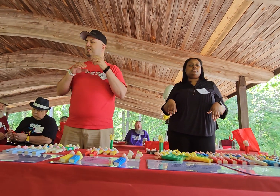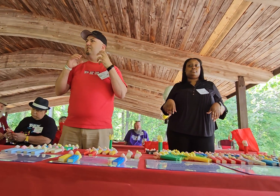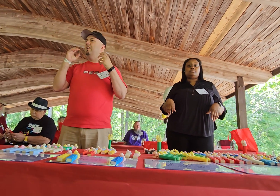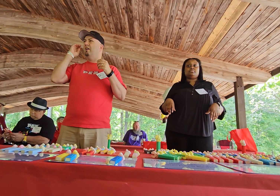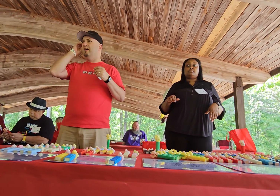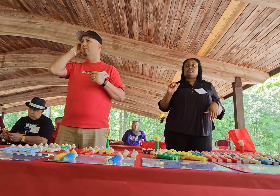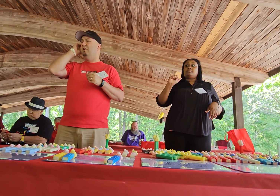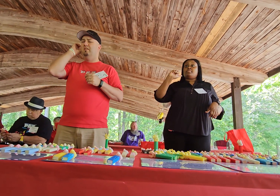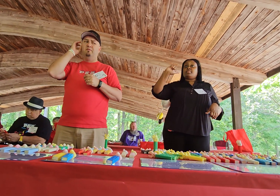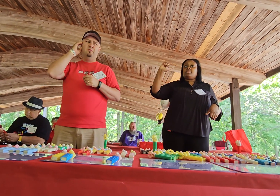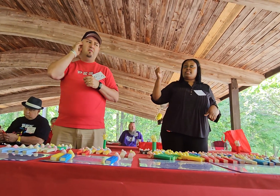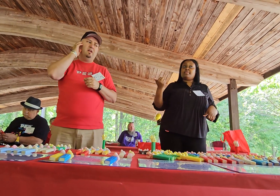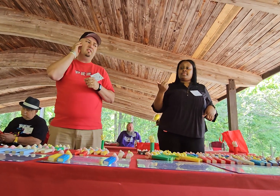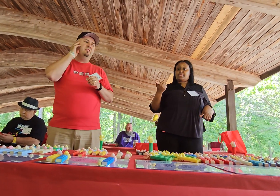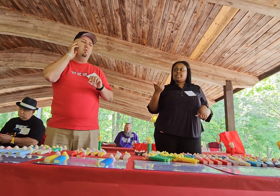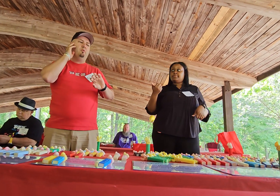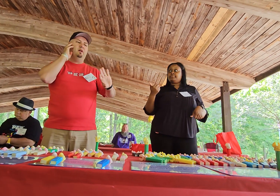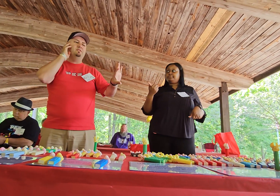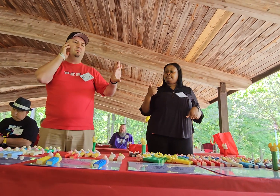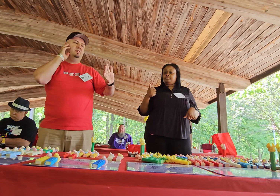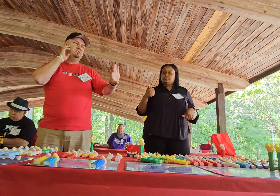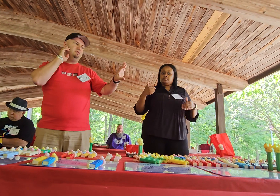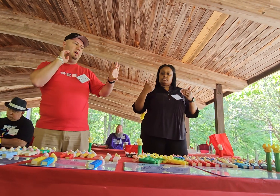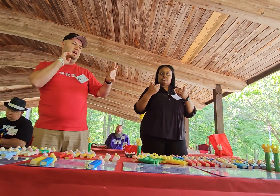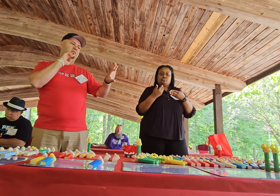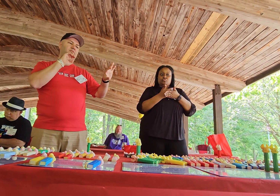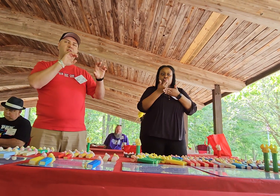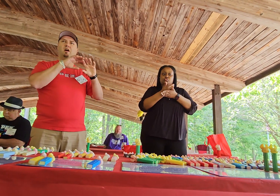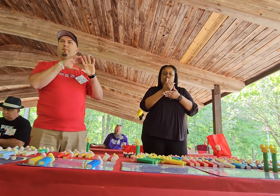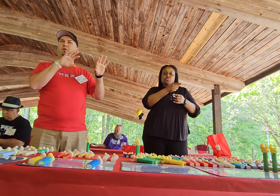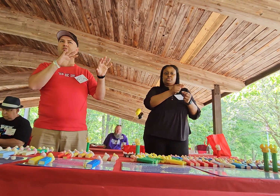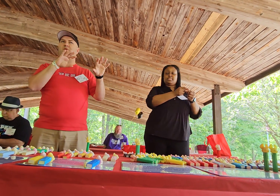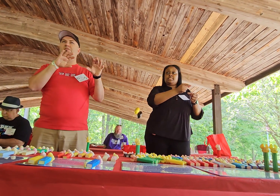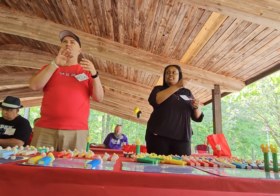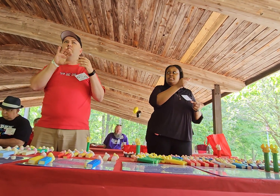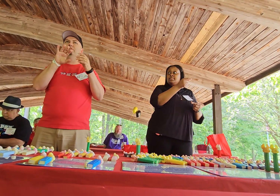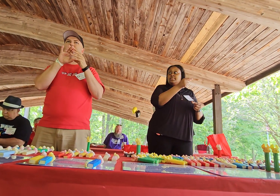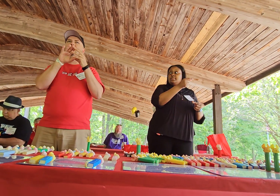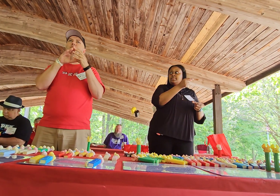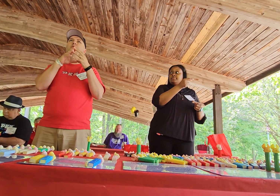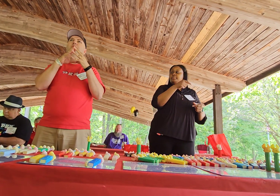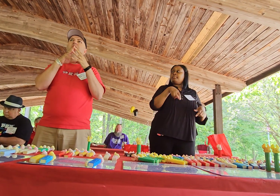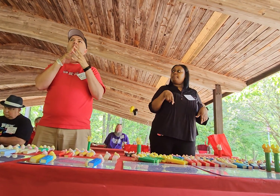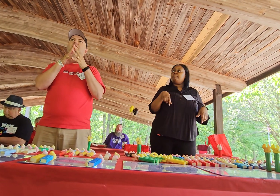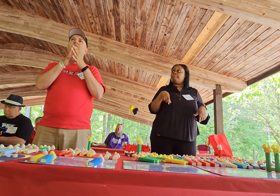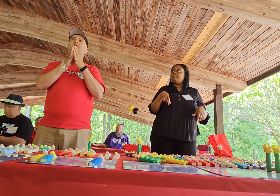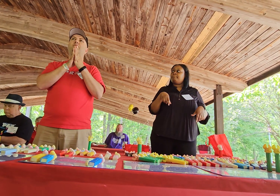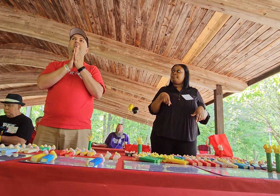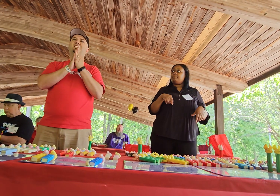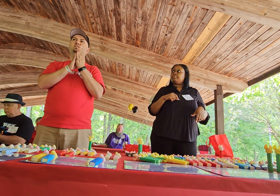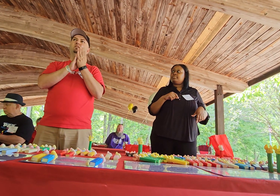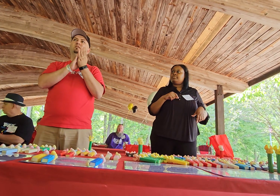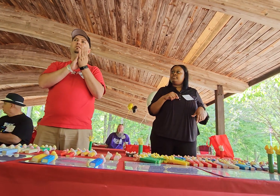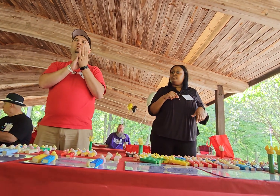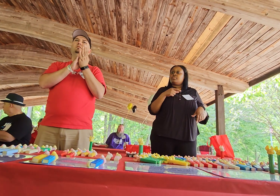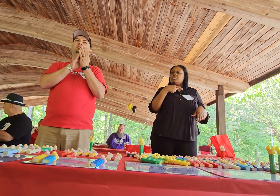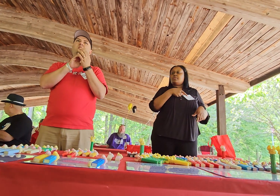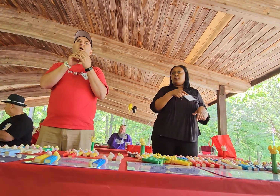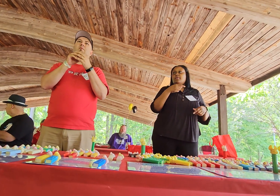Another thing that's a variant on them, like the newer ones, the ones that you have, the common ones you have at home and stuff, will be